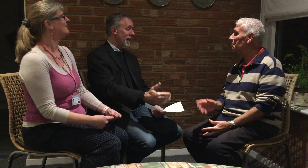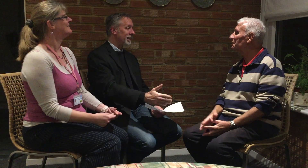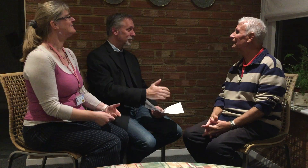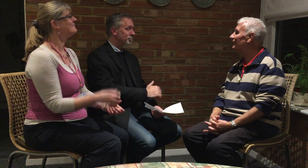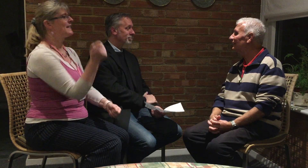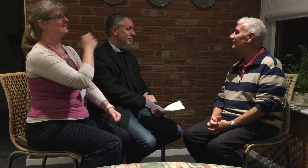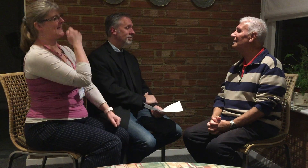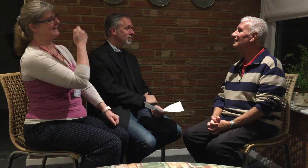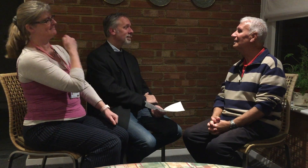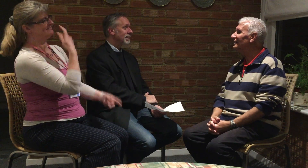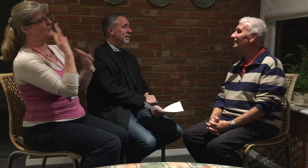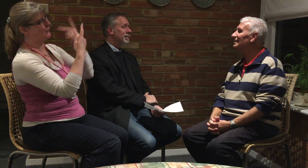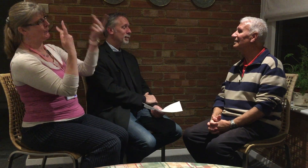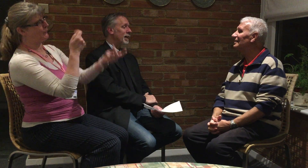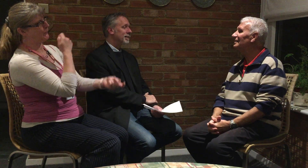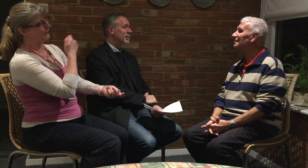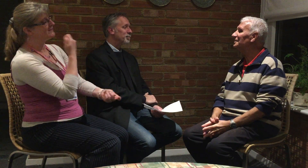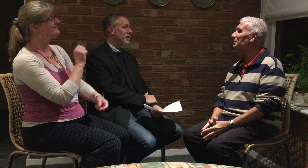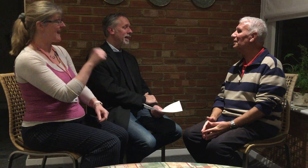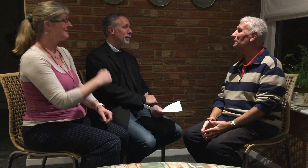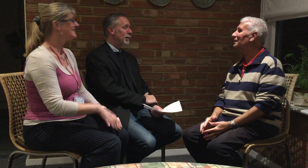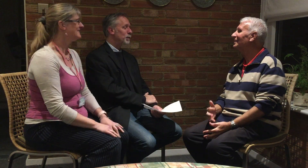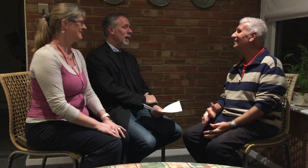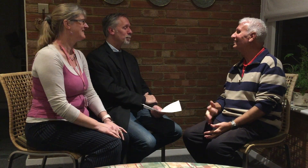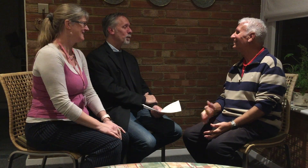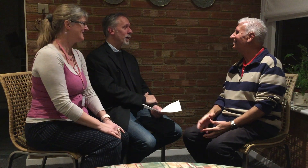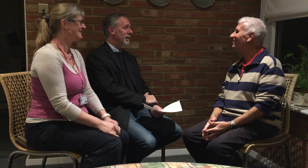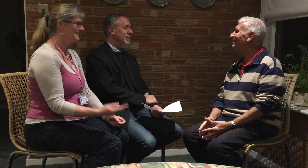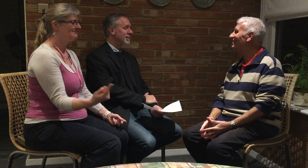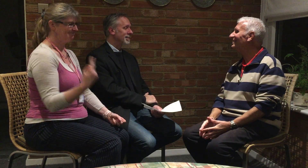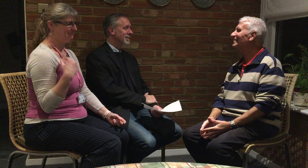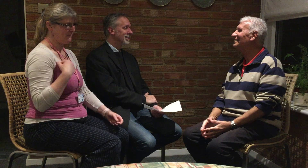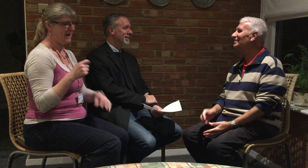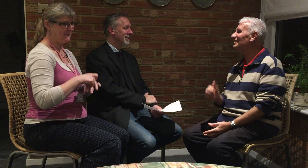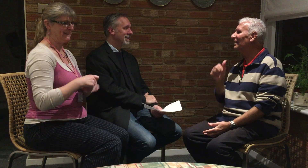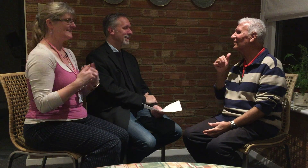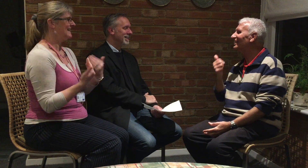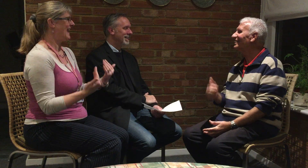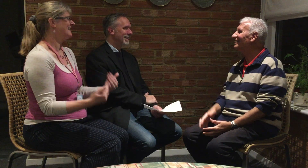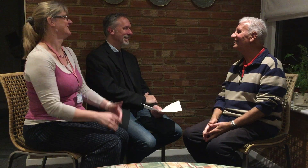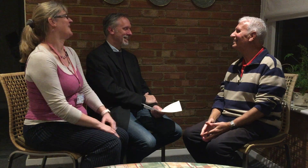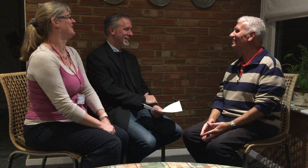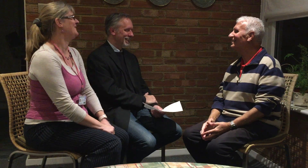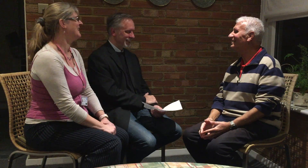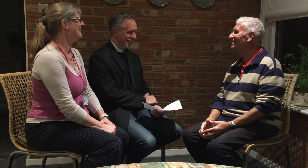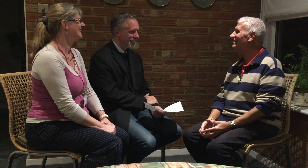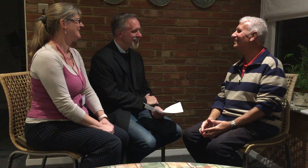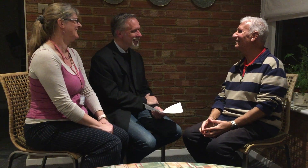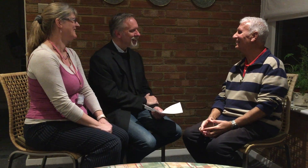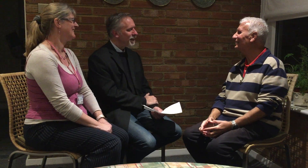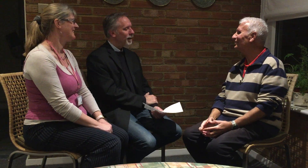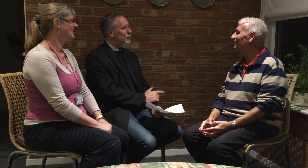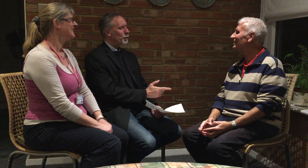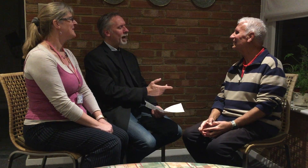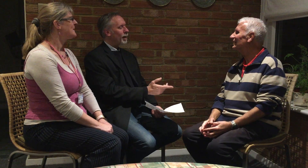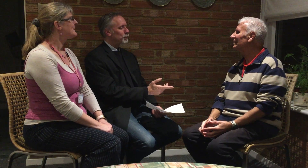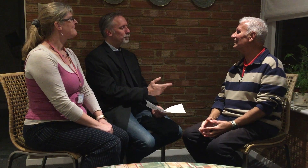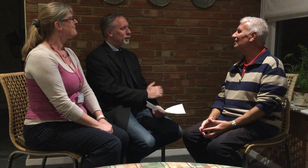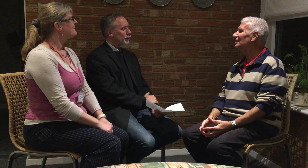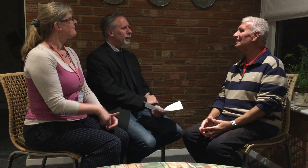sang. So yes, he was at my wedding. Oh, lovely. So out of